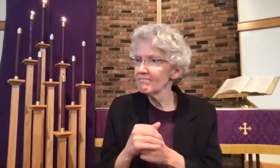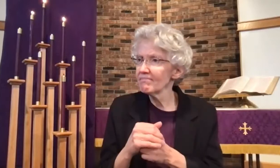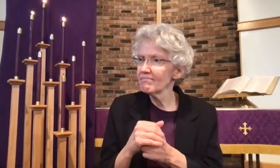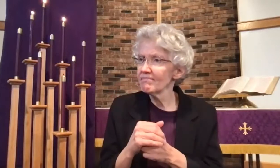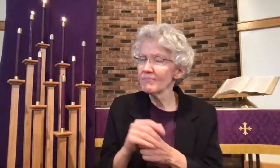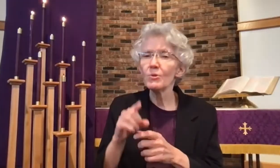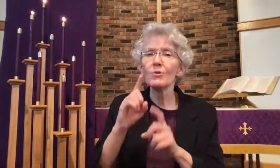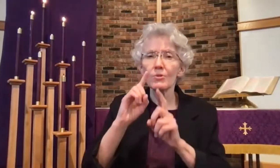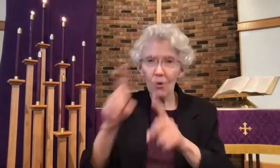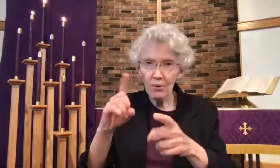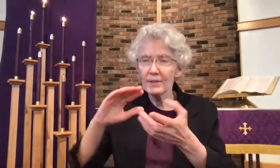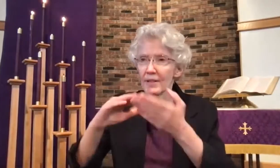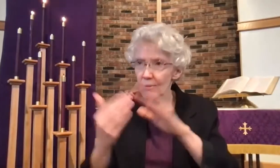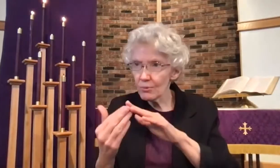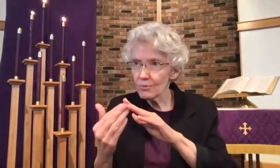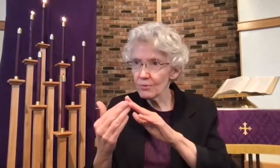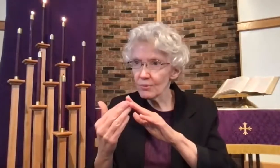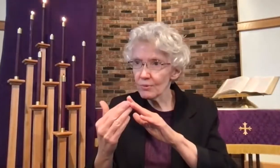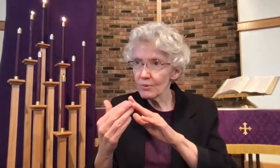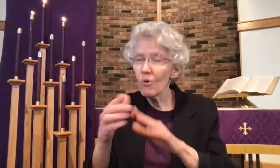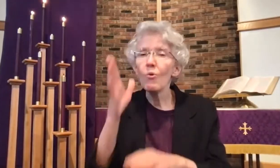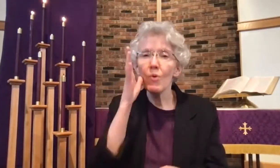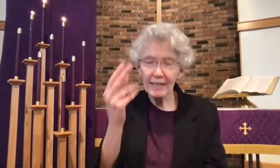Jesus said, "Go into the town you can see there.